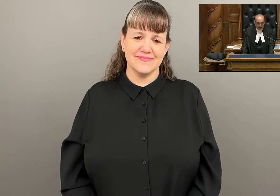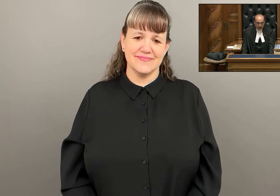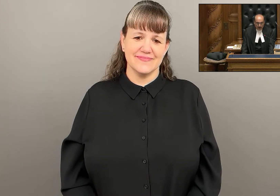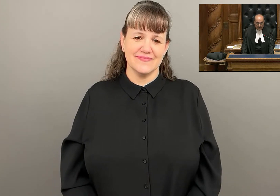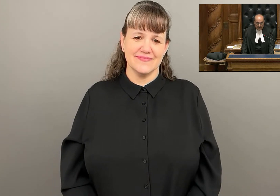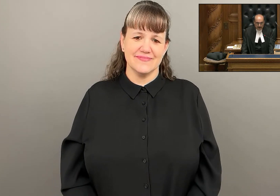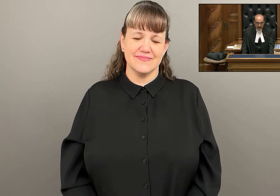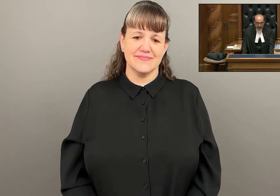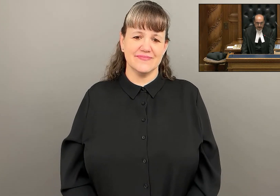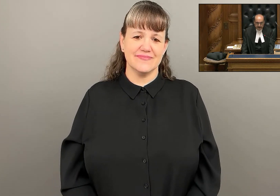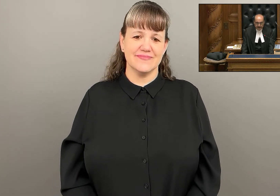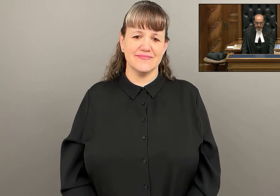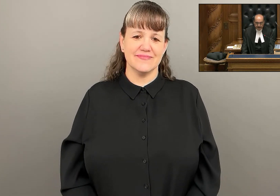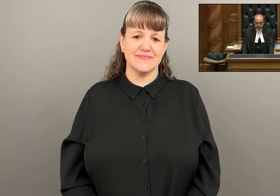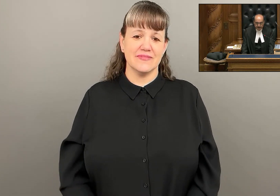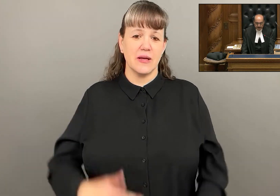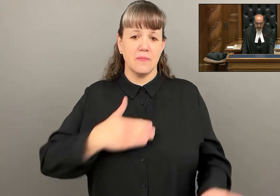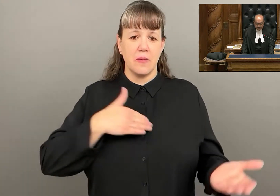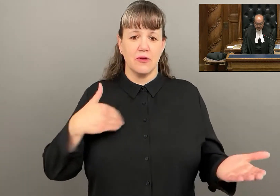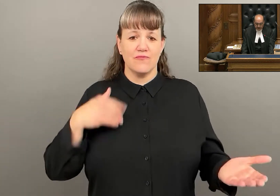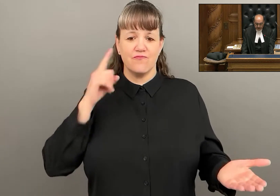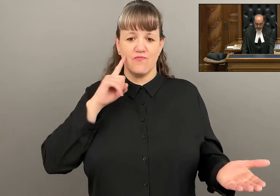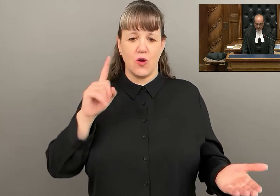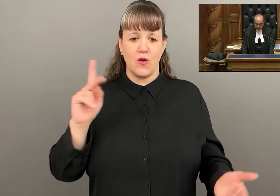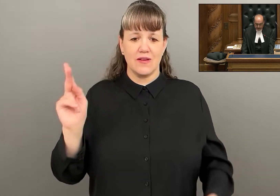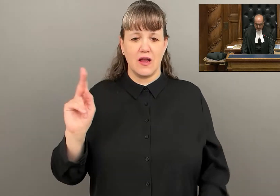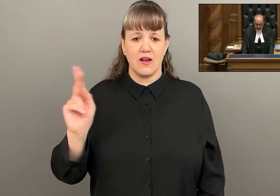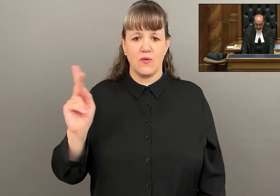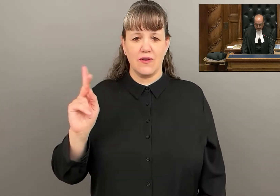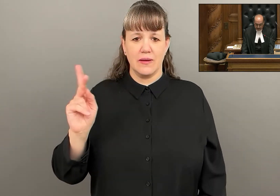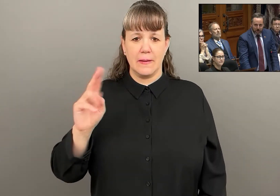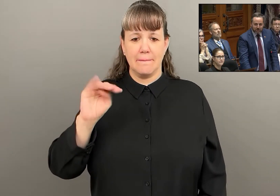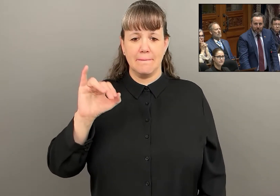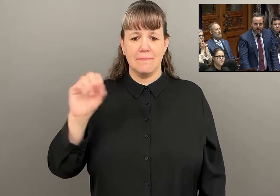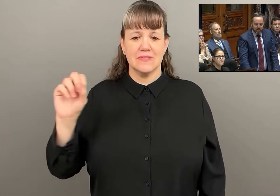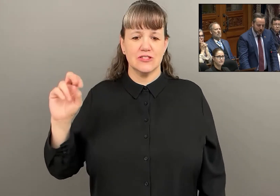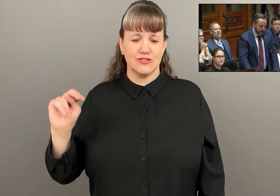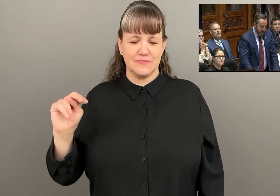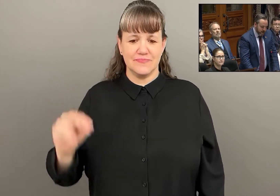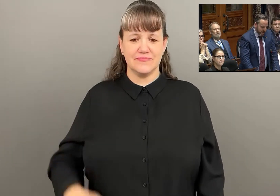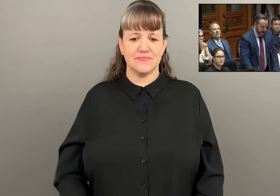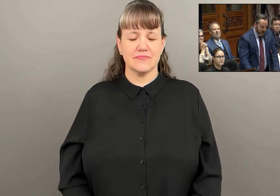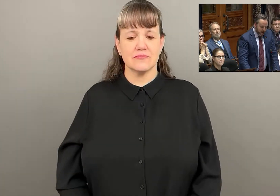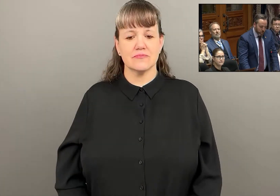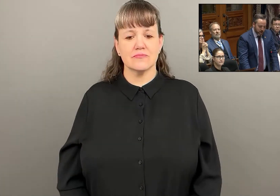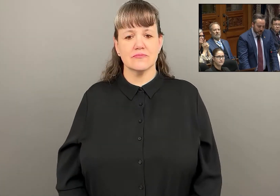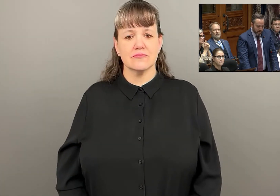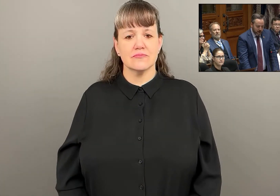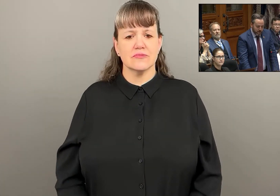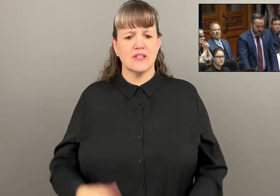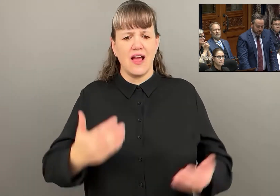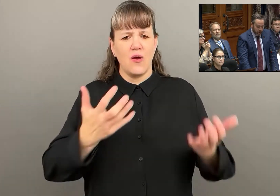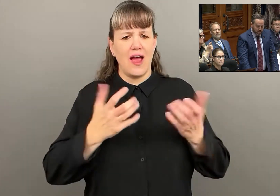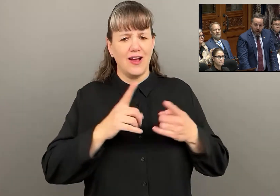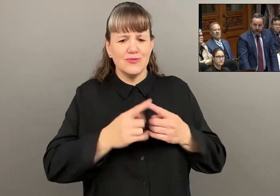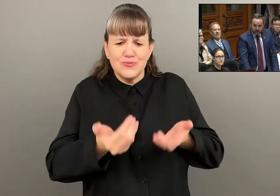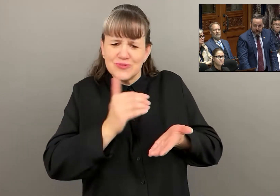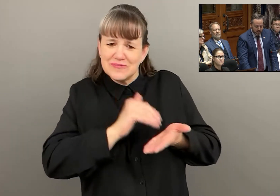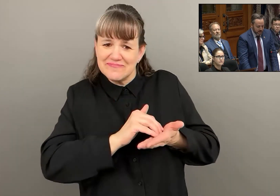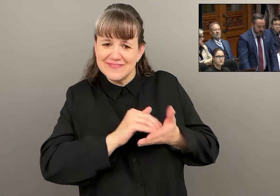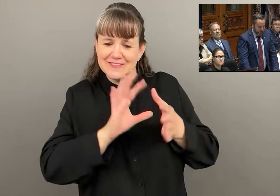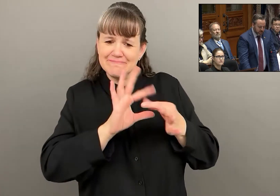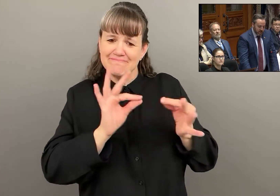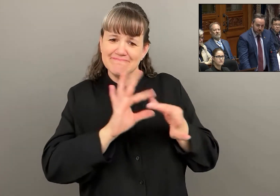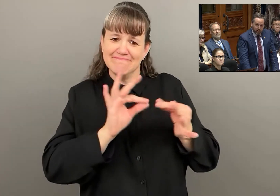Member for Kelowna Mission. Thank you very much, Mr. Speaker. I'd like to echo the remarks across the way and welcome Mayor Tom